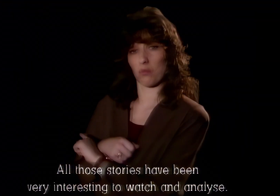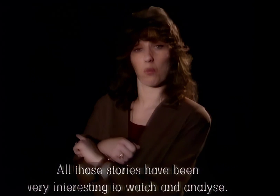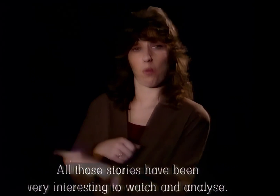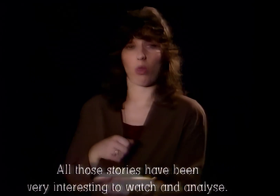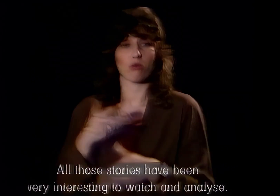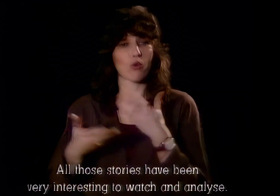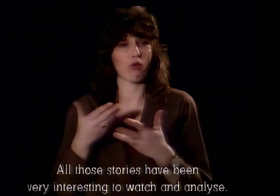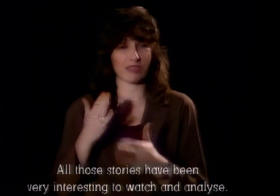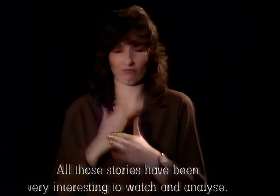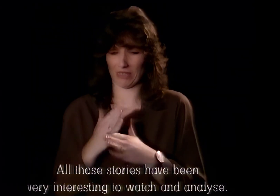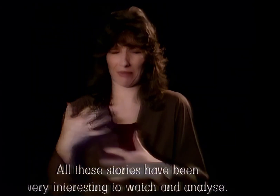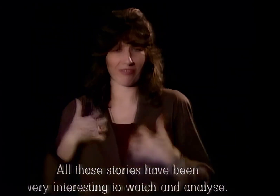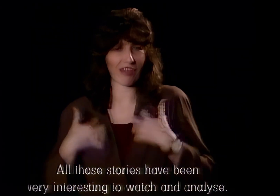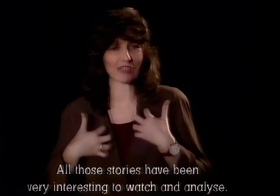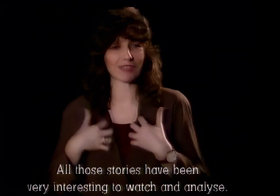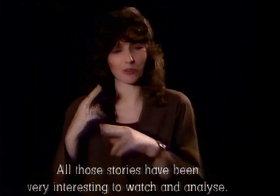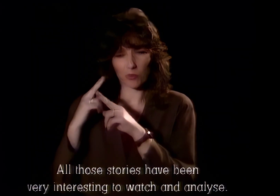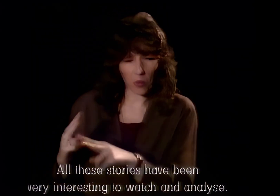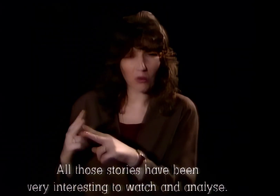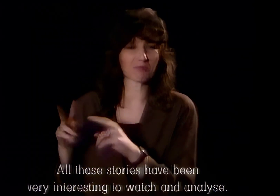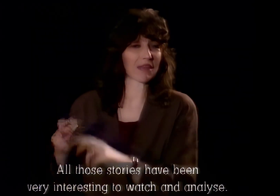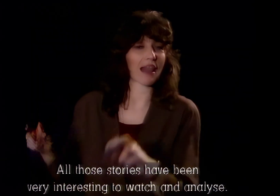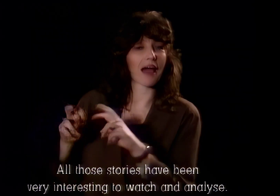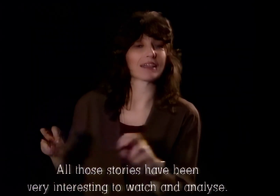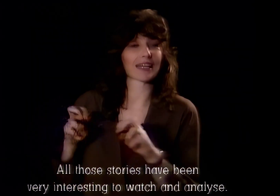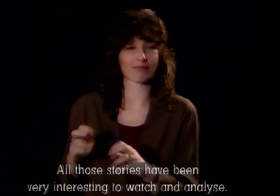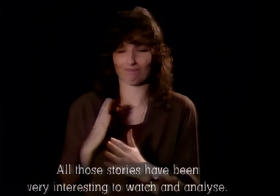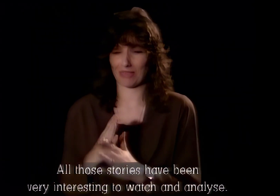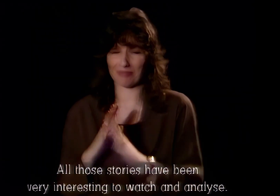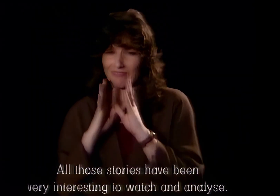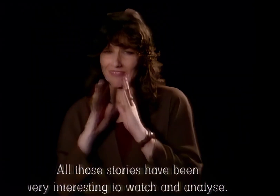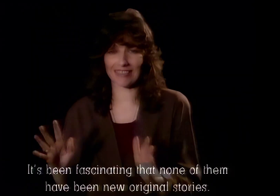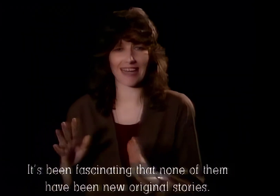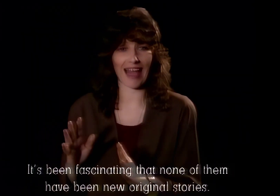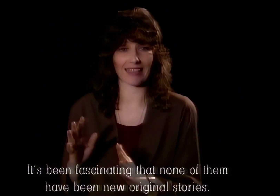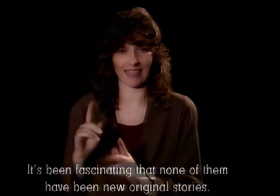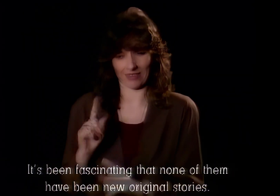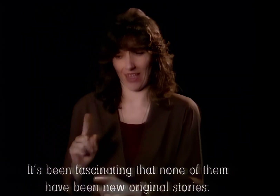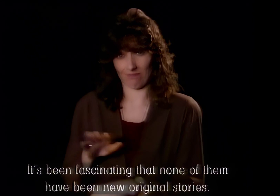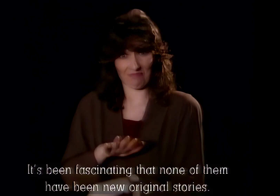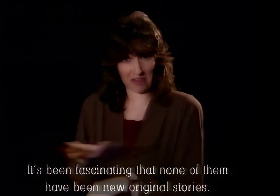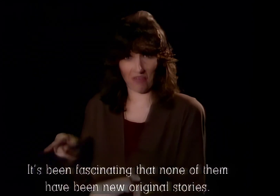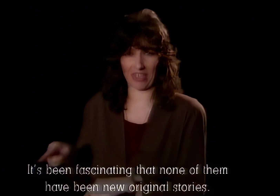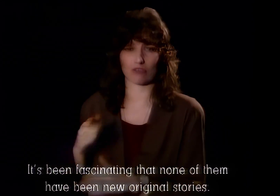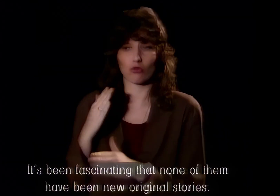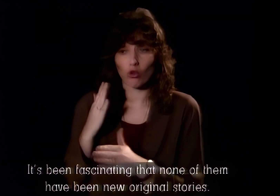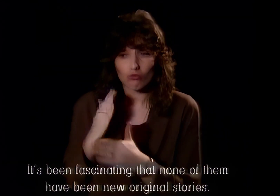All those stories have been very interesting to watch and analyse. It's been fascinating that none of them have been new